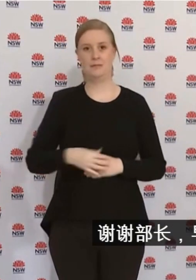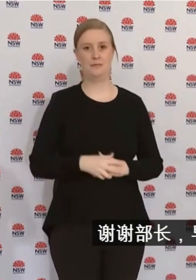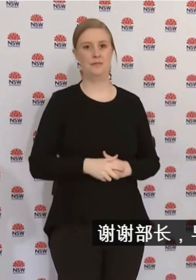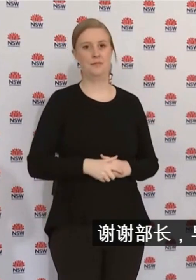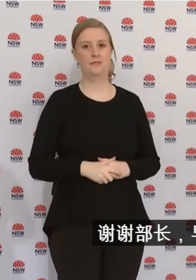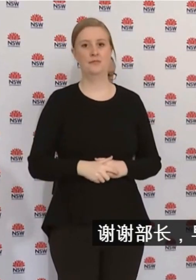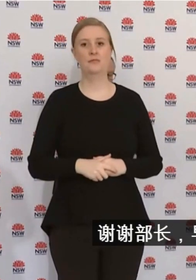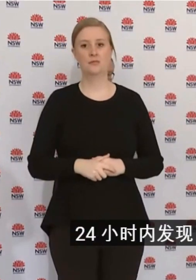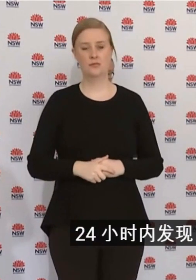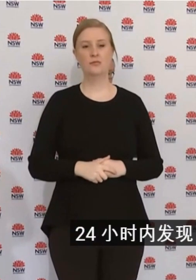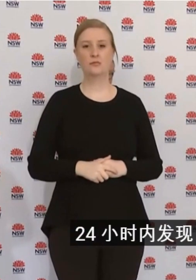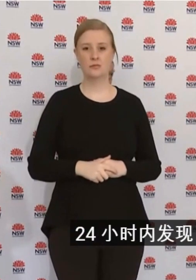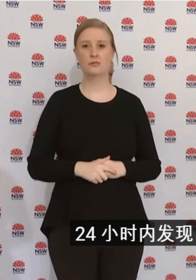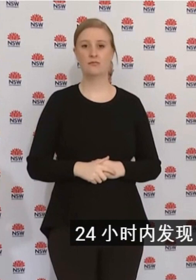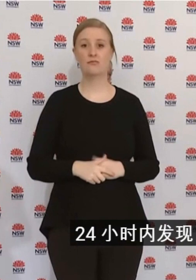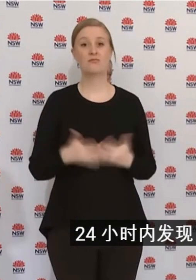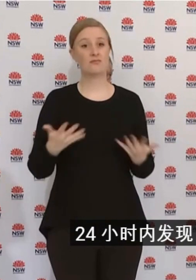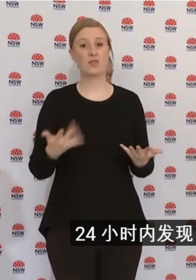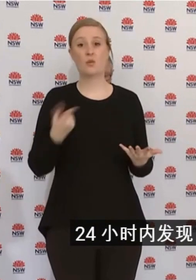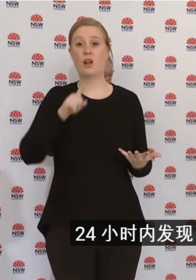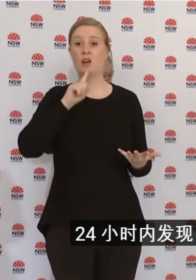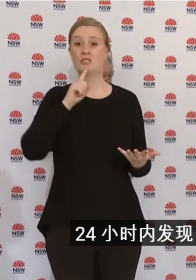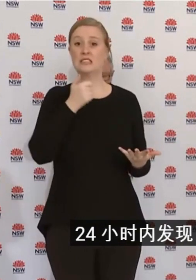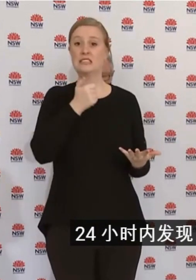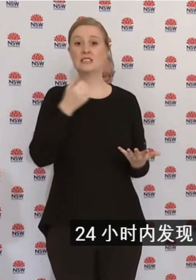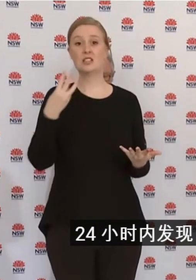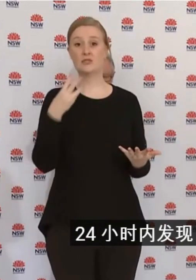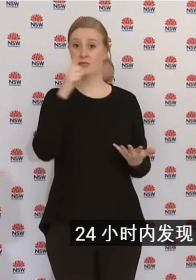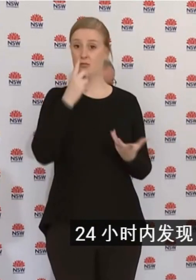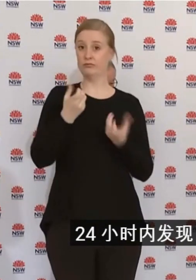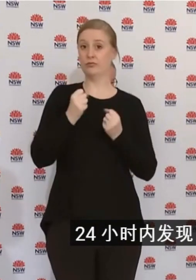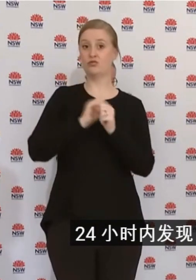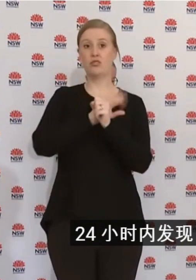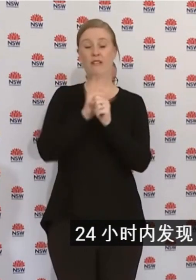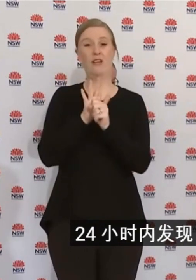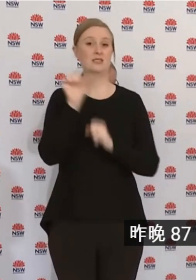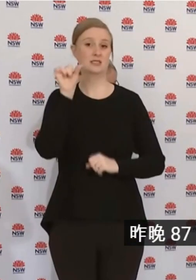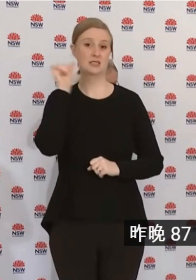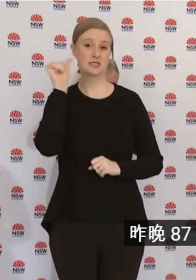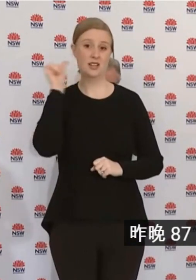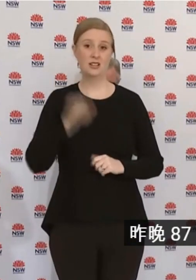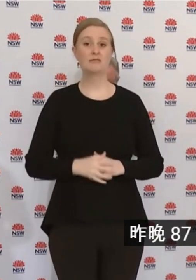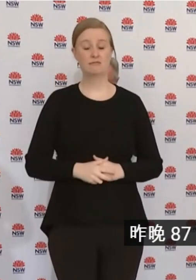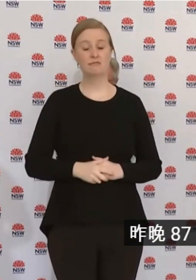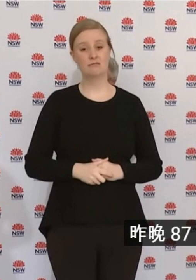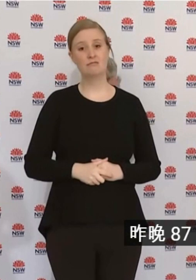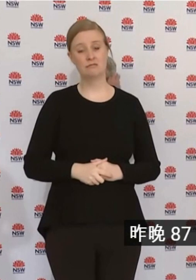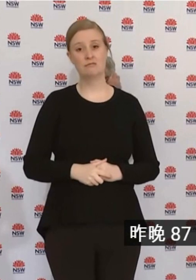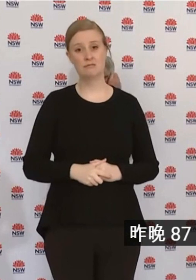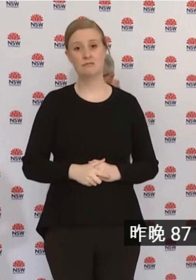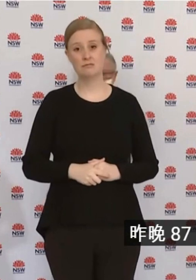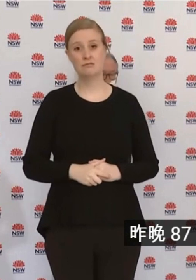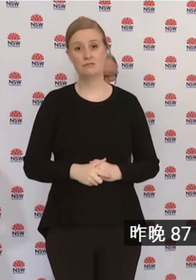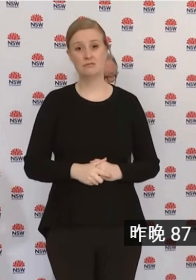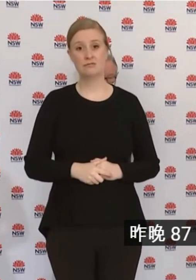As the Minister mentioned, 163 locally acquired cases were identified in the 24 hours to 8 o'clock last night.